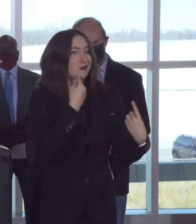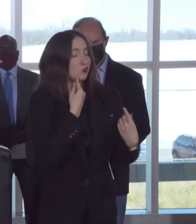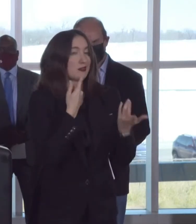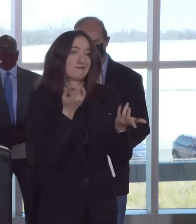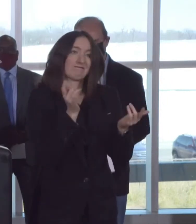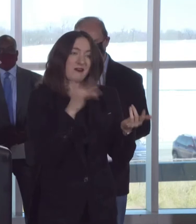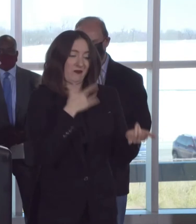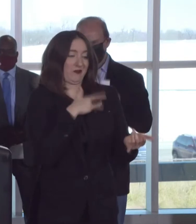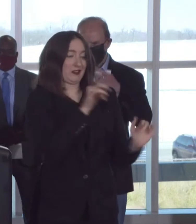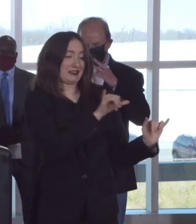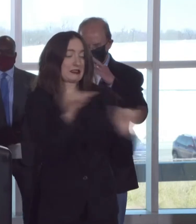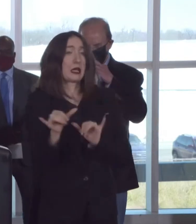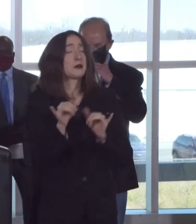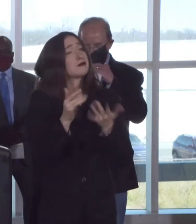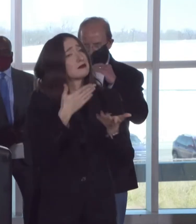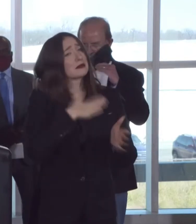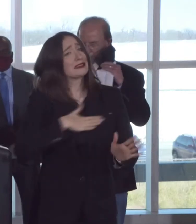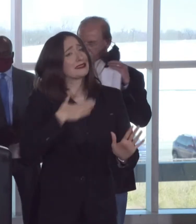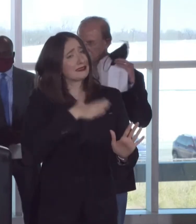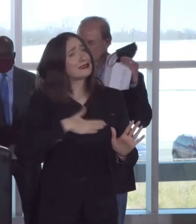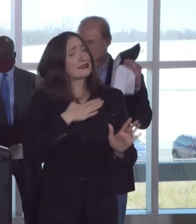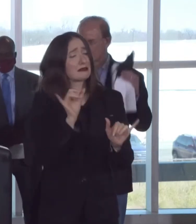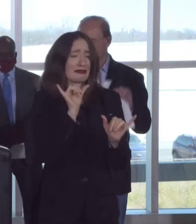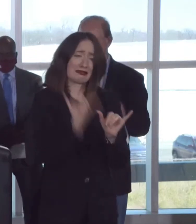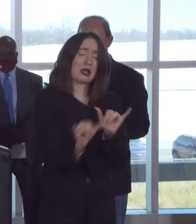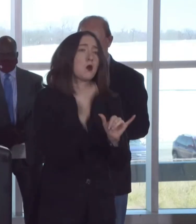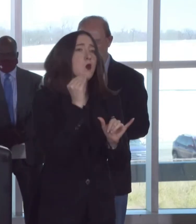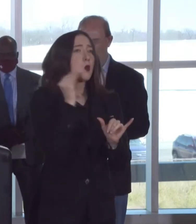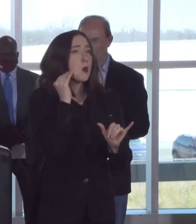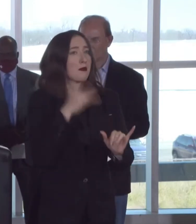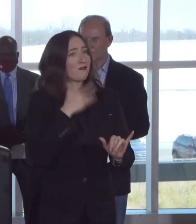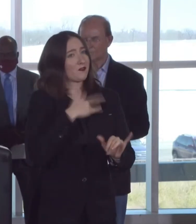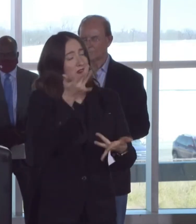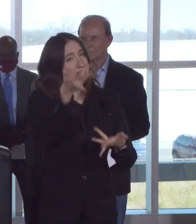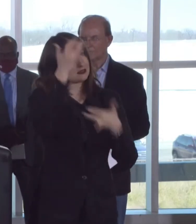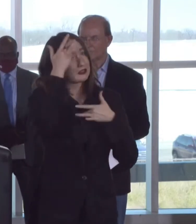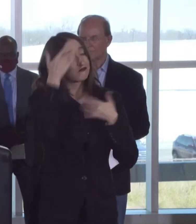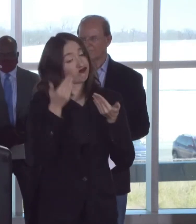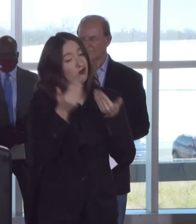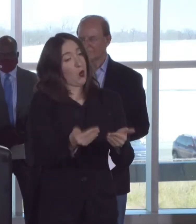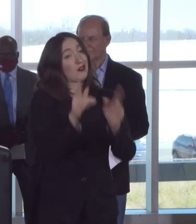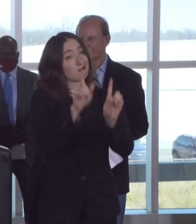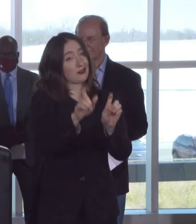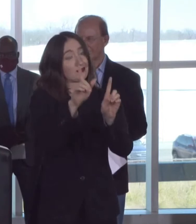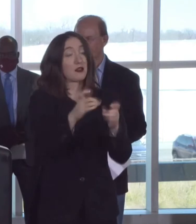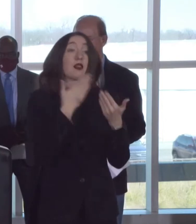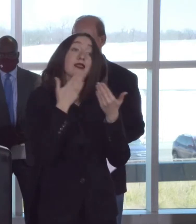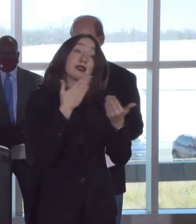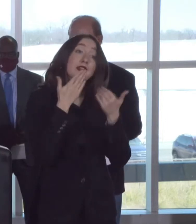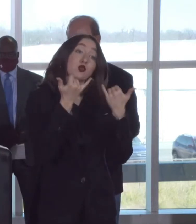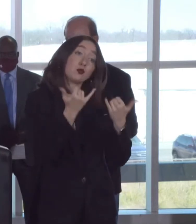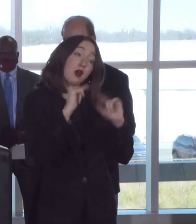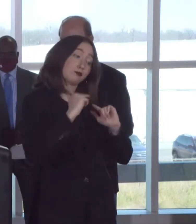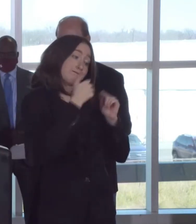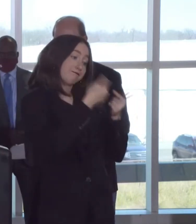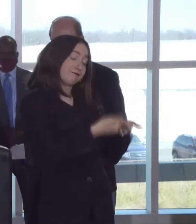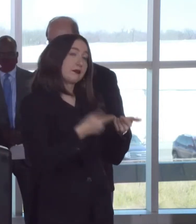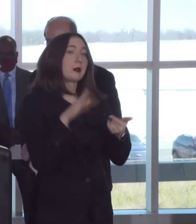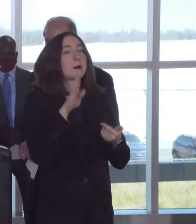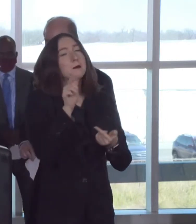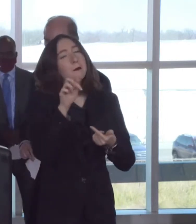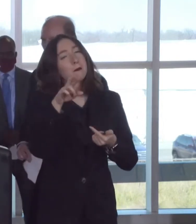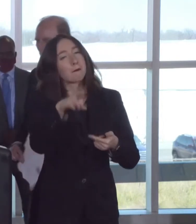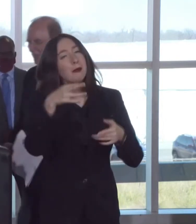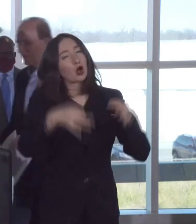us contain the virus by staying home if you are sick, and get tested. Thank you very much, and let me introduce Bexar County Judge Nelson